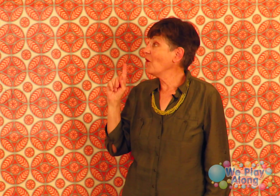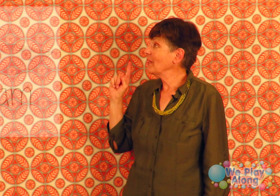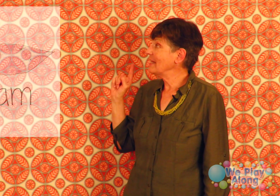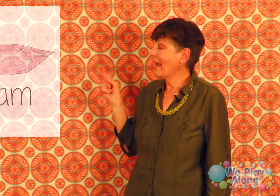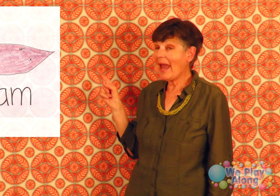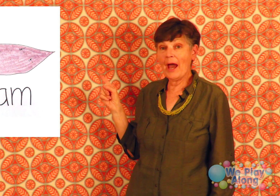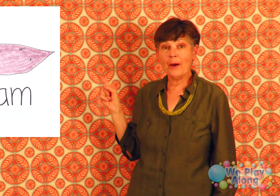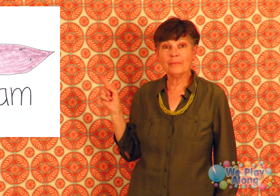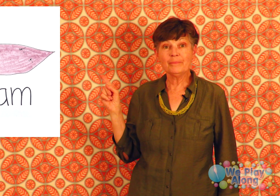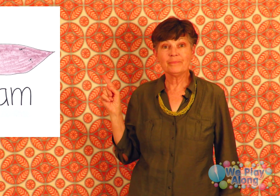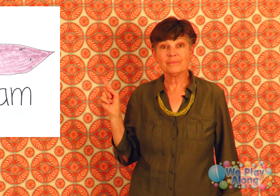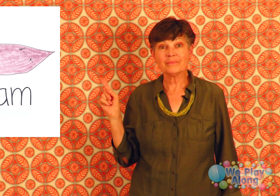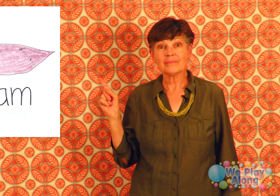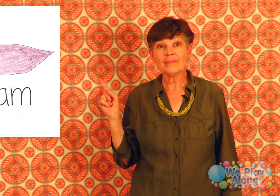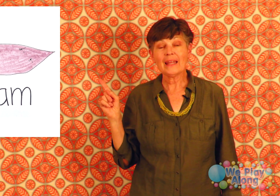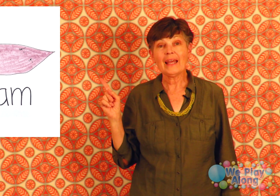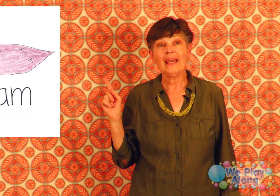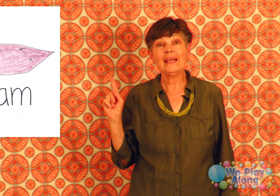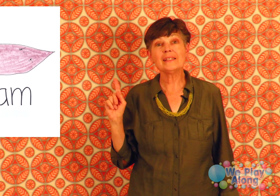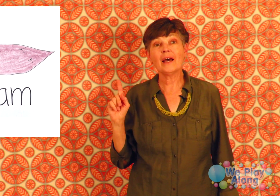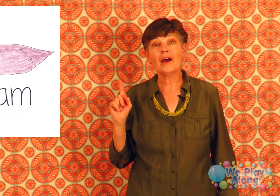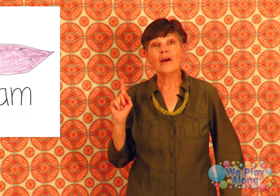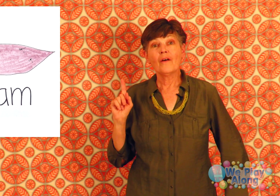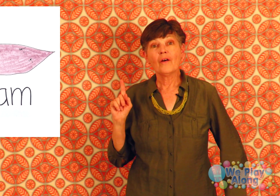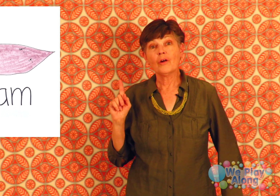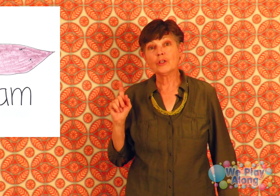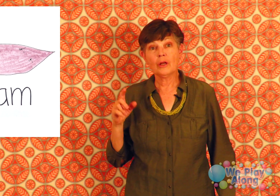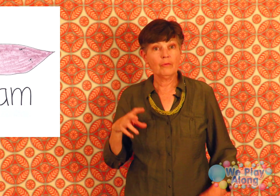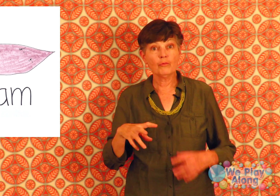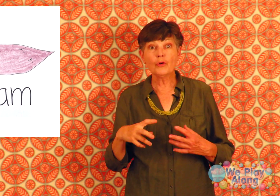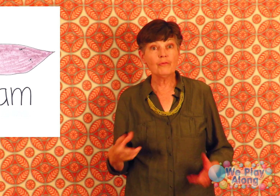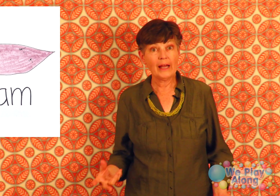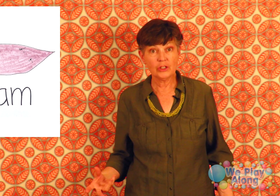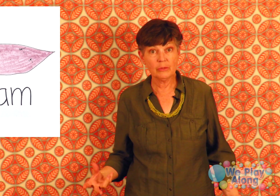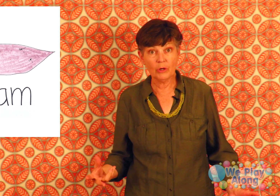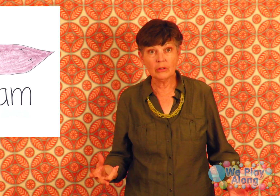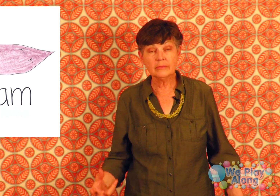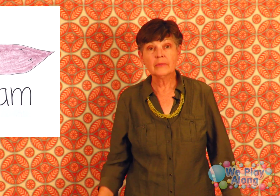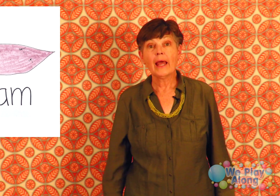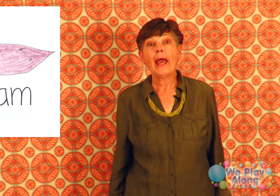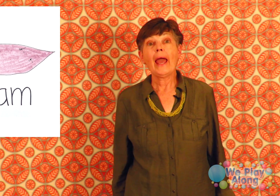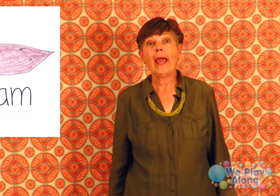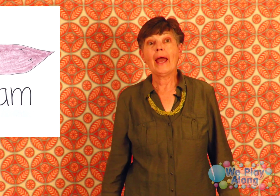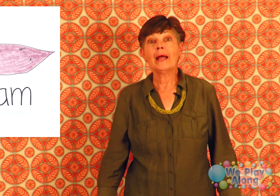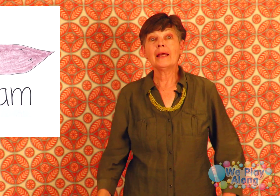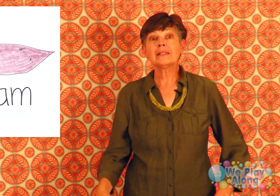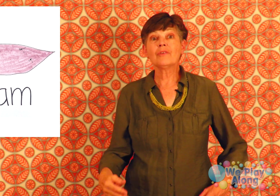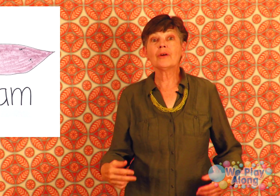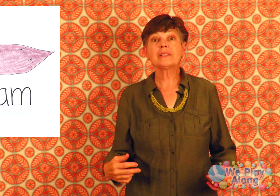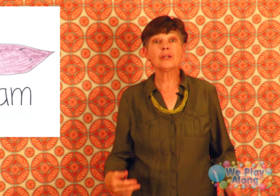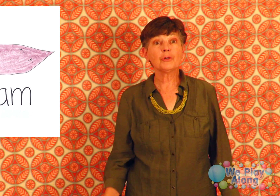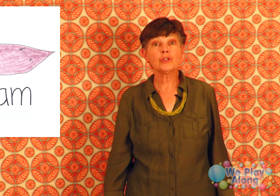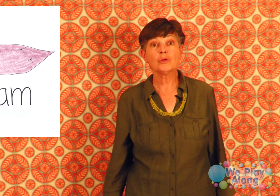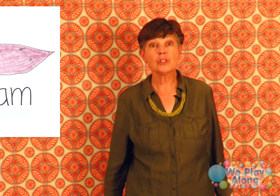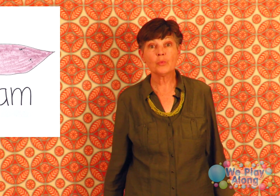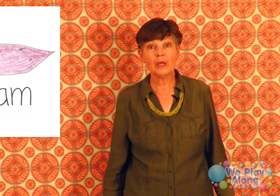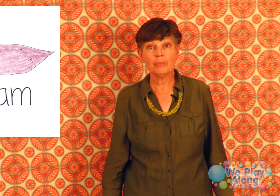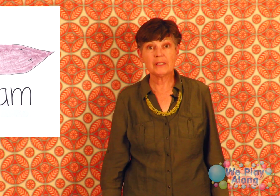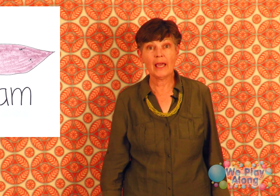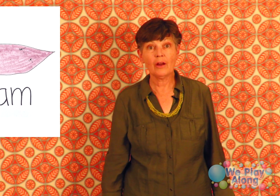Now, yam is a root vegetable, and it's very similar to a sweet potato.